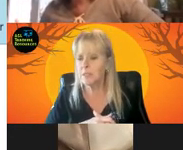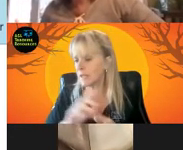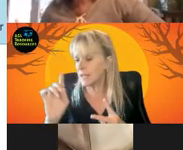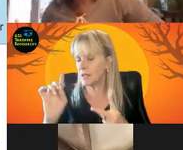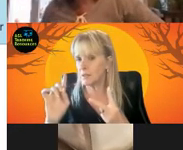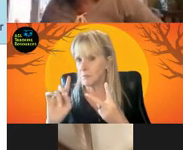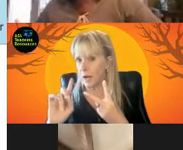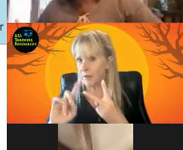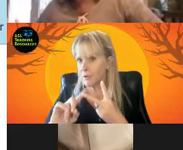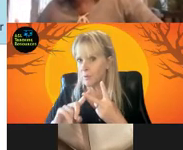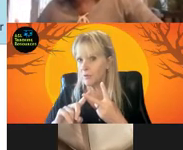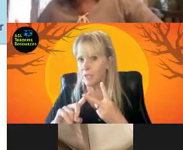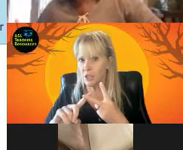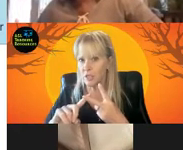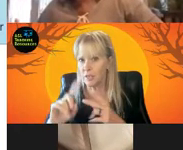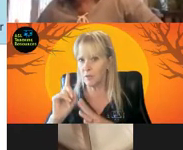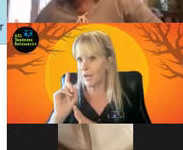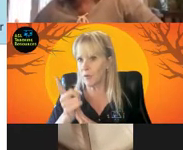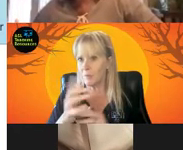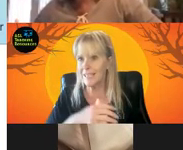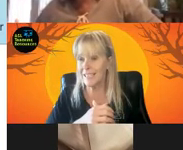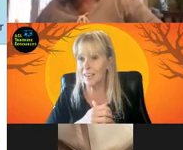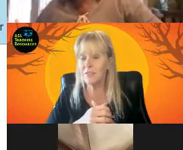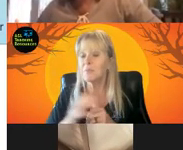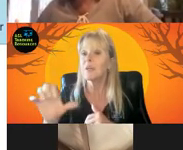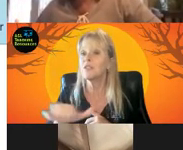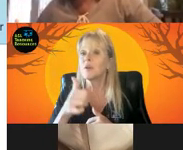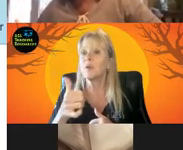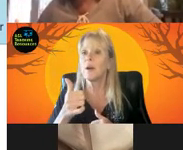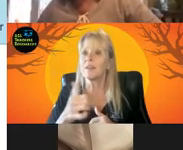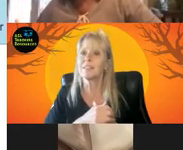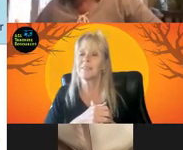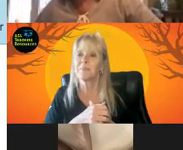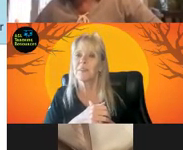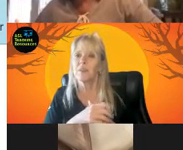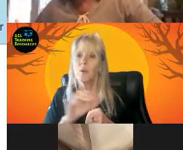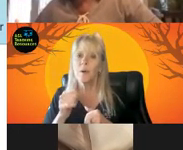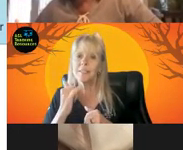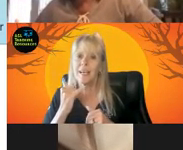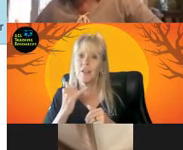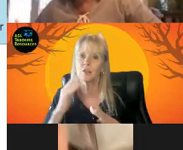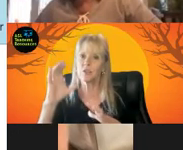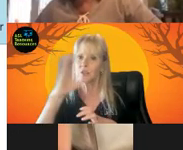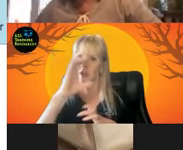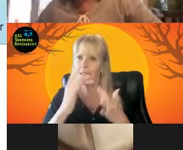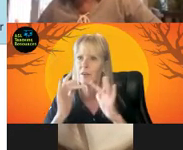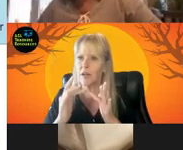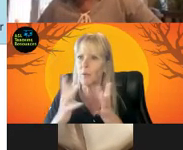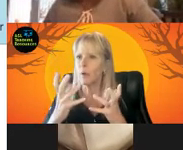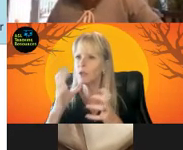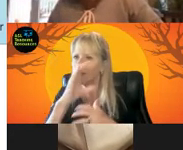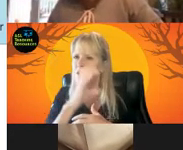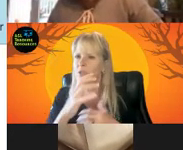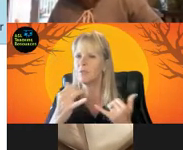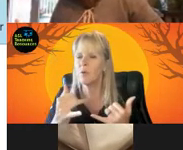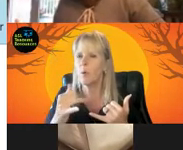this one, and after we have 1 minute left. So who else? Who else, like, you're searching the internet?